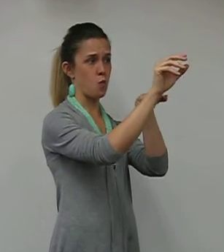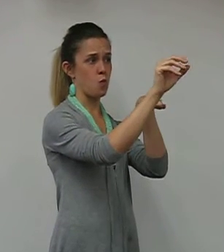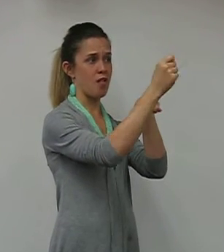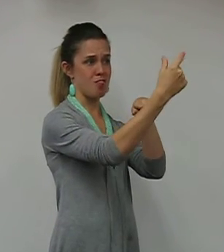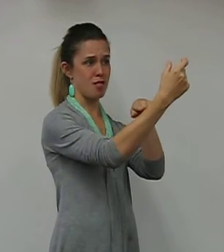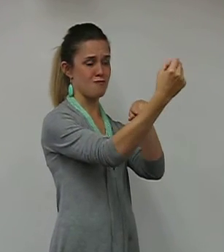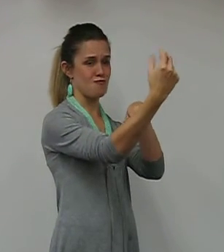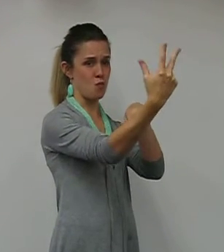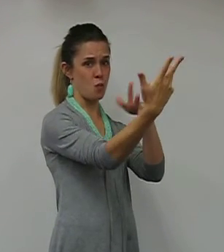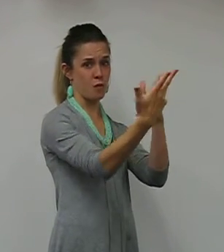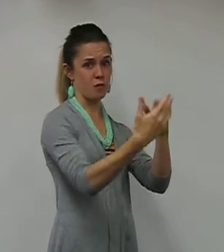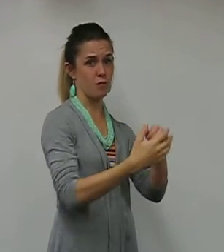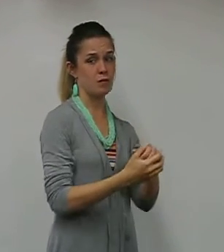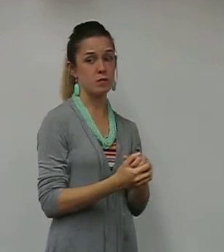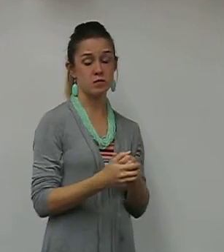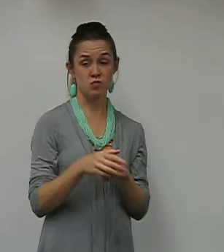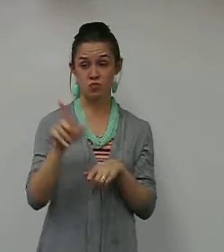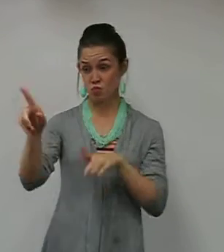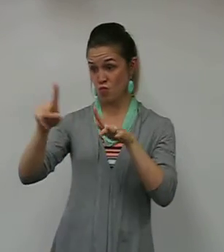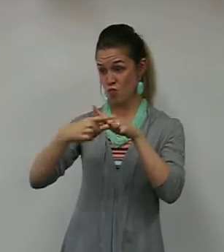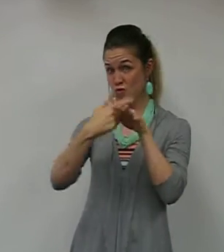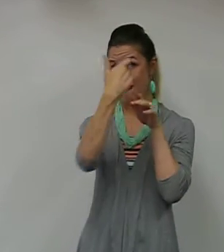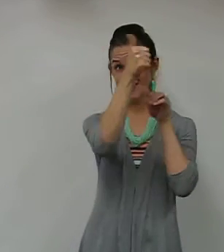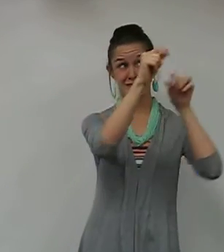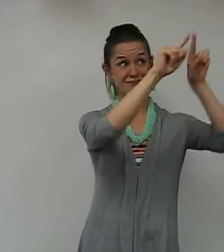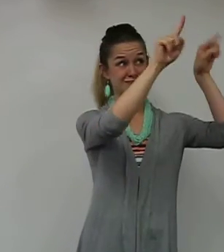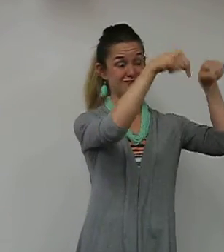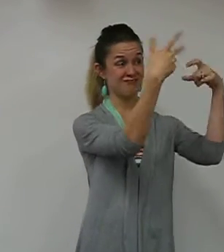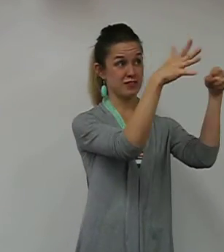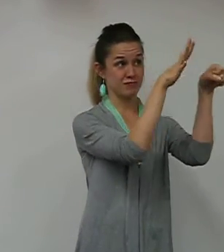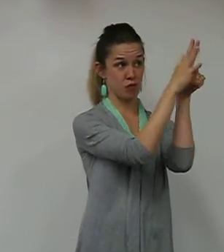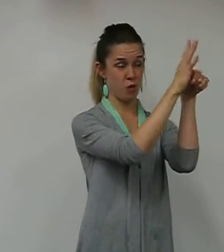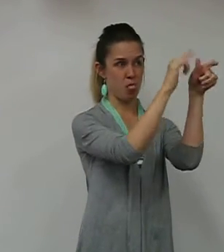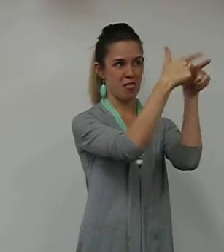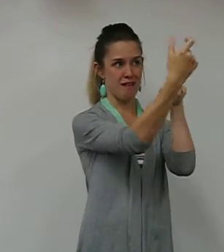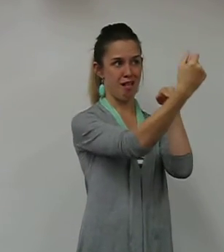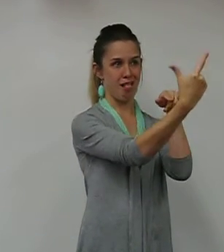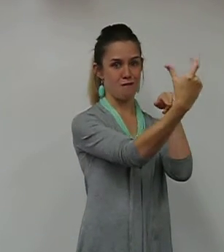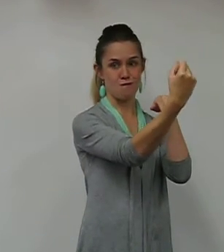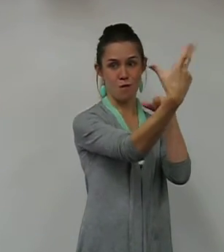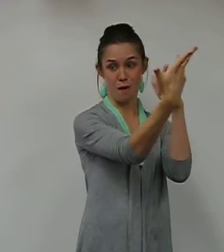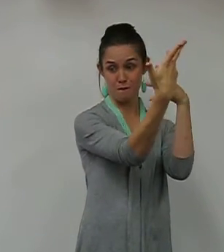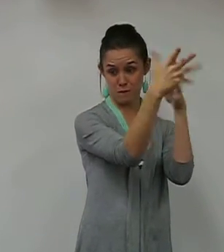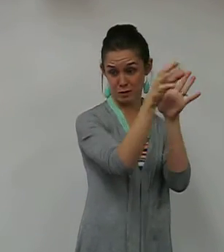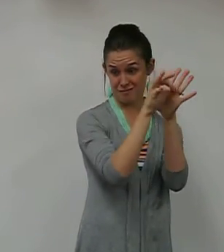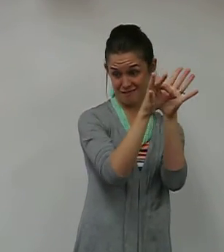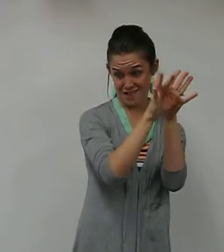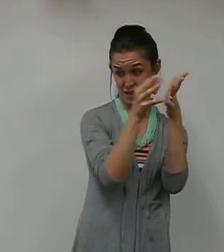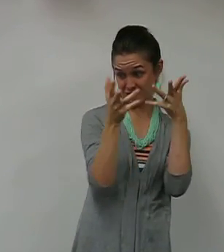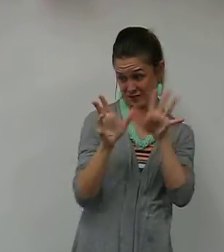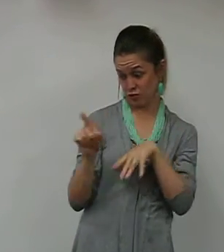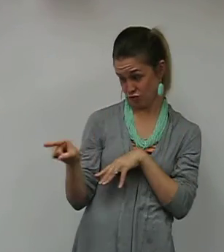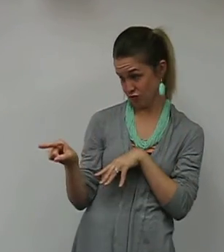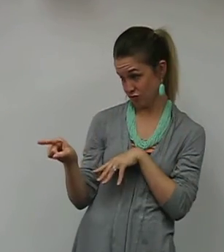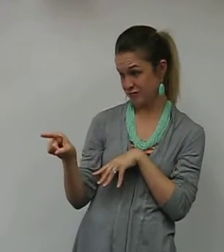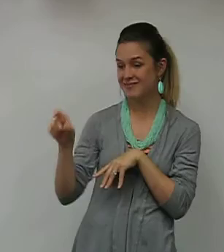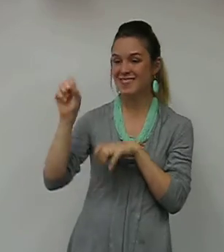that 12. Okay, so you started with the 10 frame, and then you went 11, 12. Is that what you did? Great job. That's